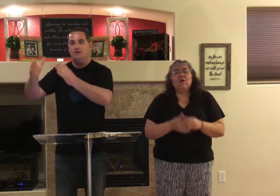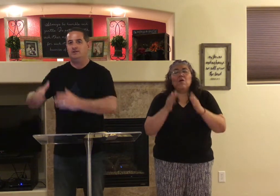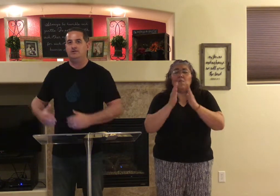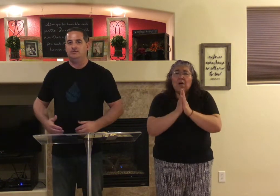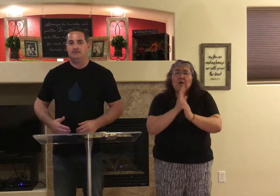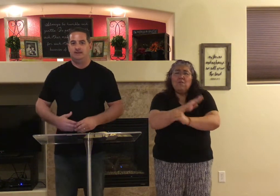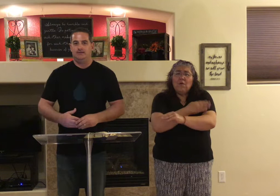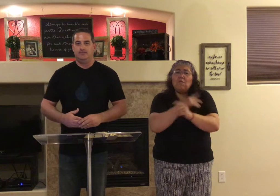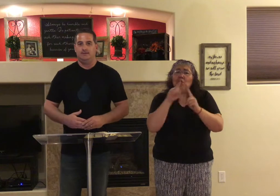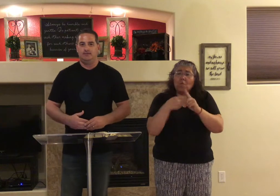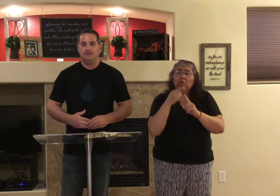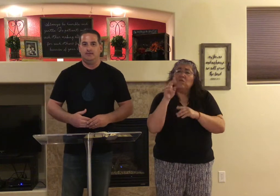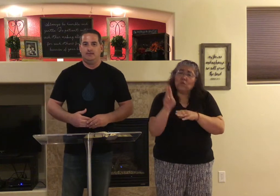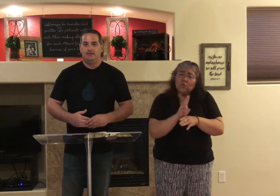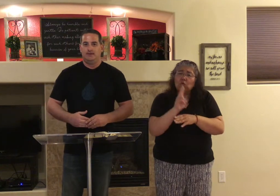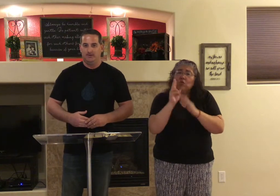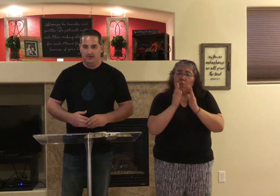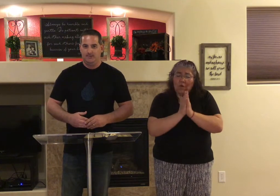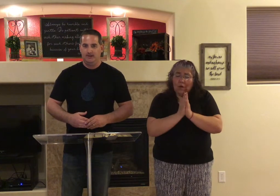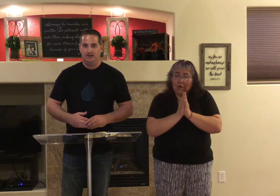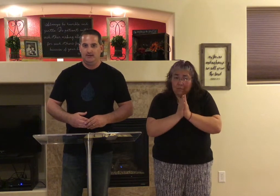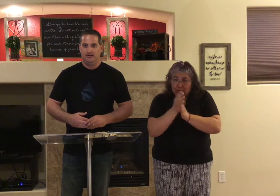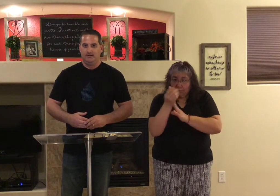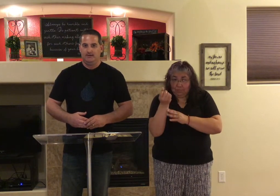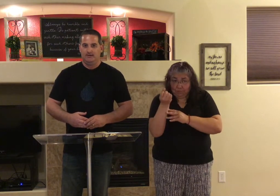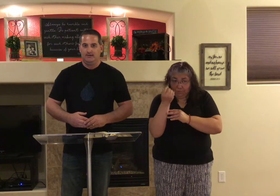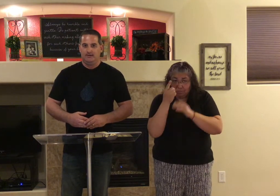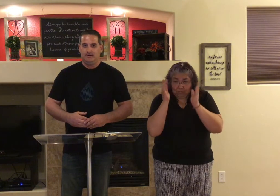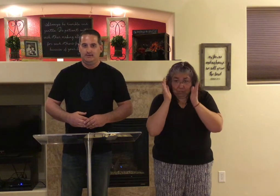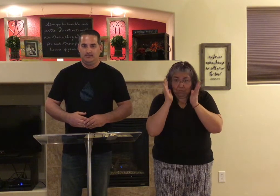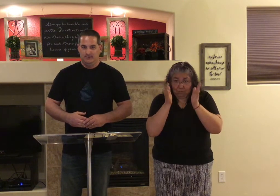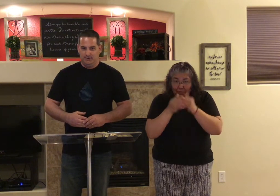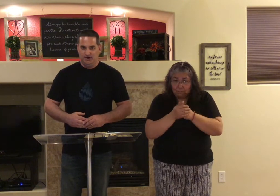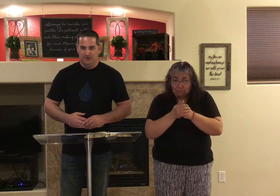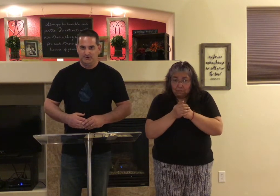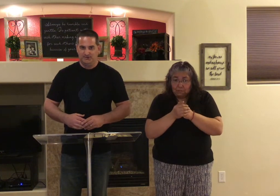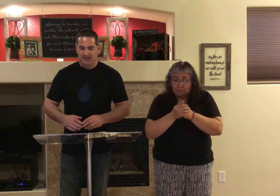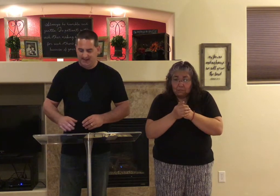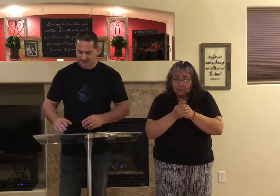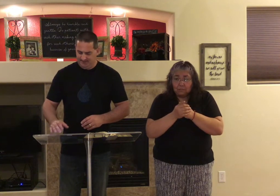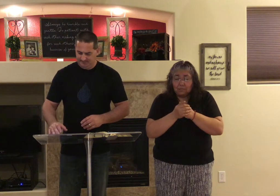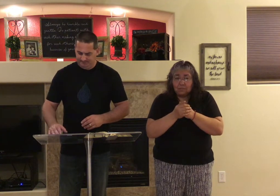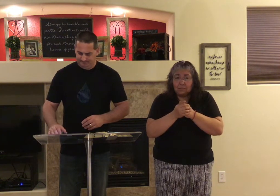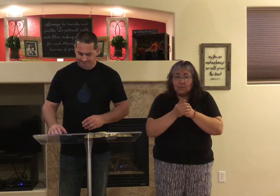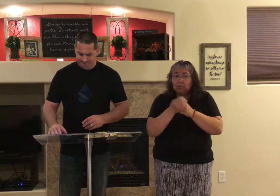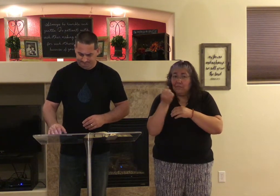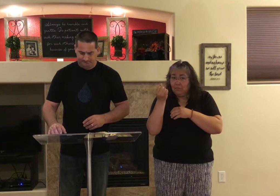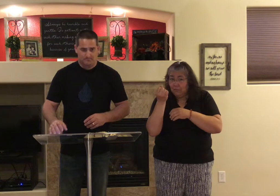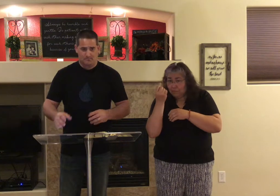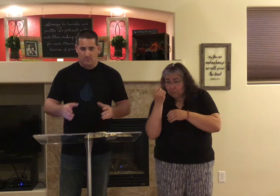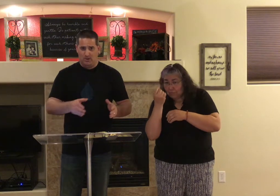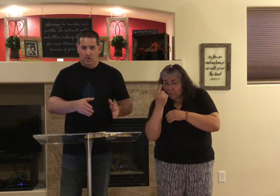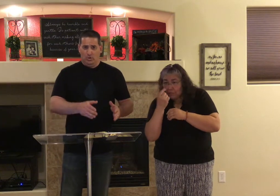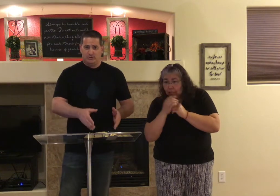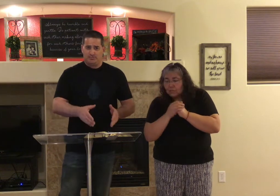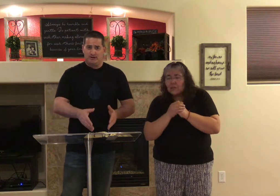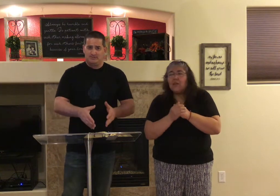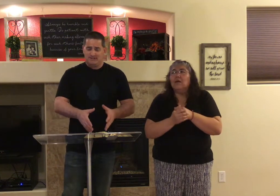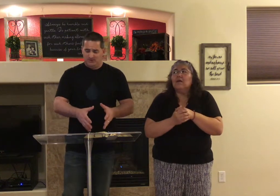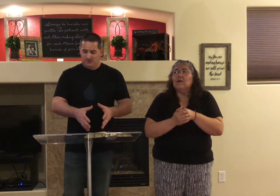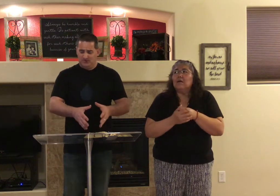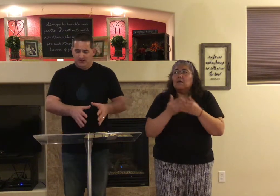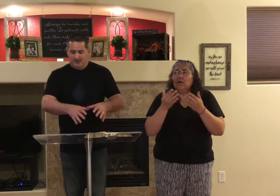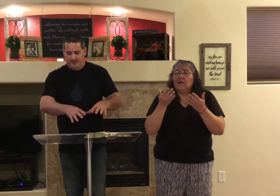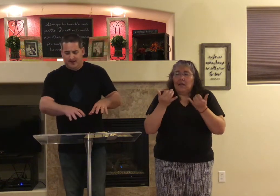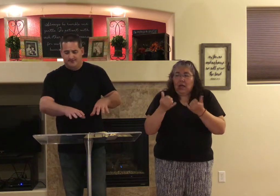powerful when you use it. Are you with me? Are you understanding? Which brings